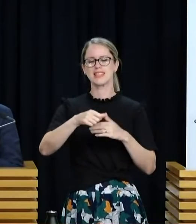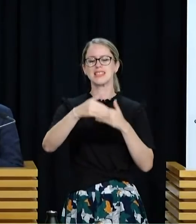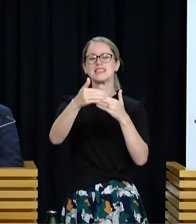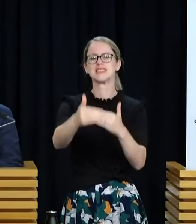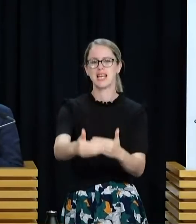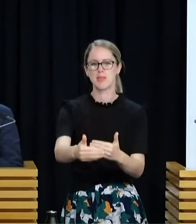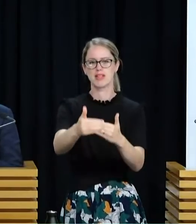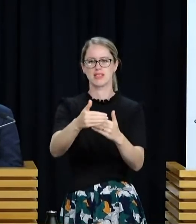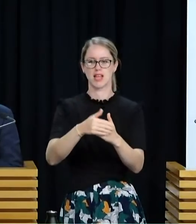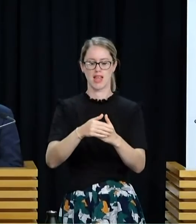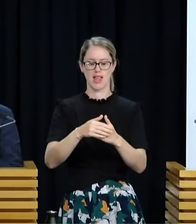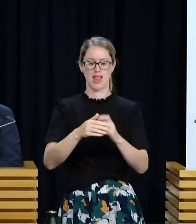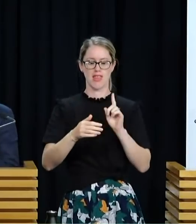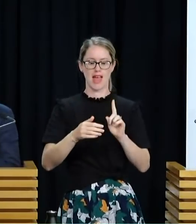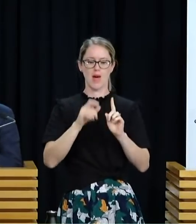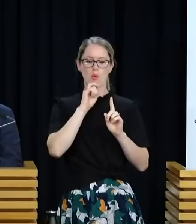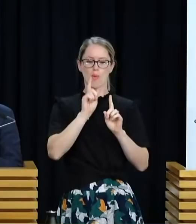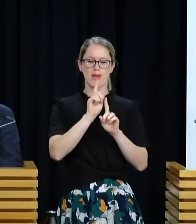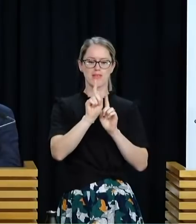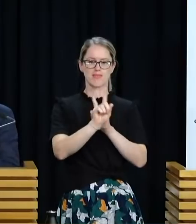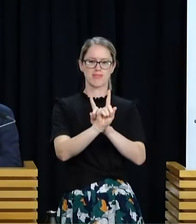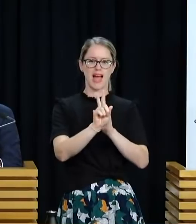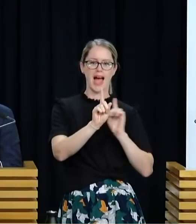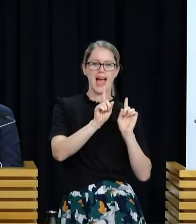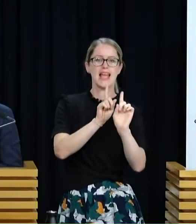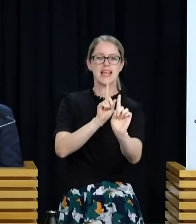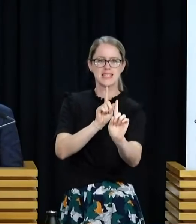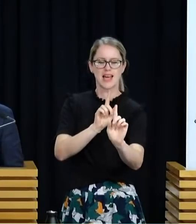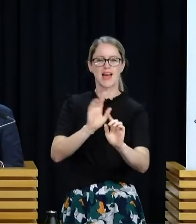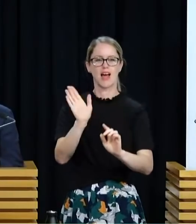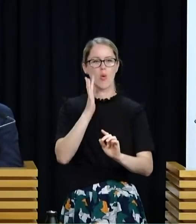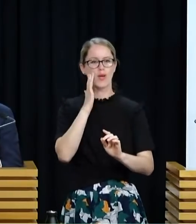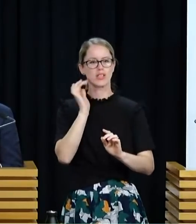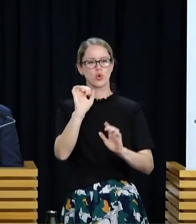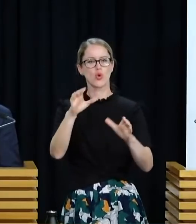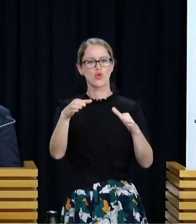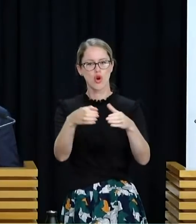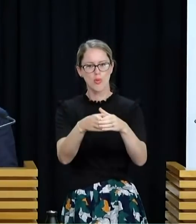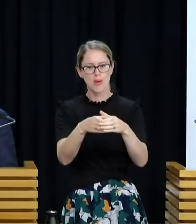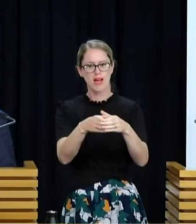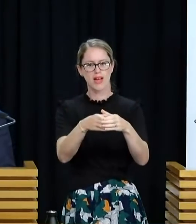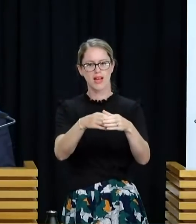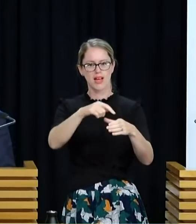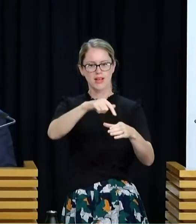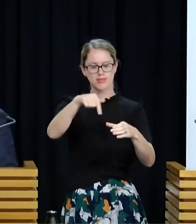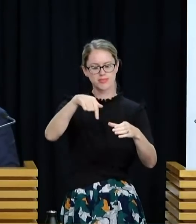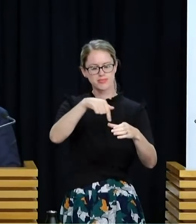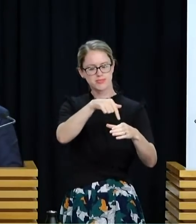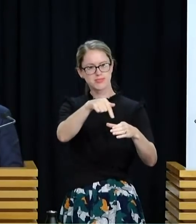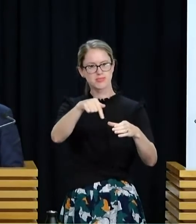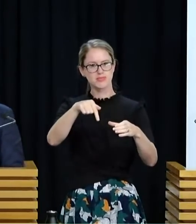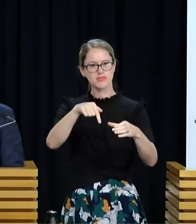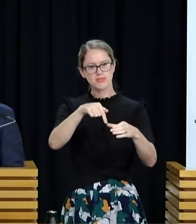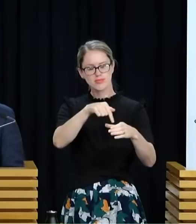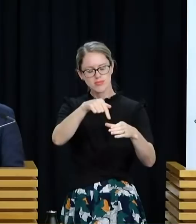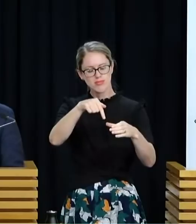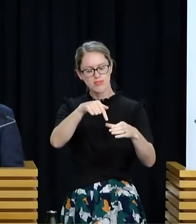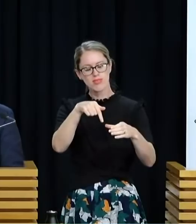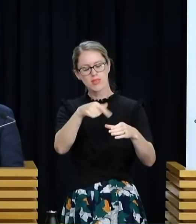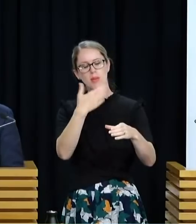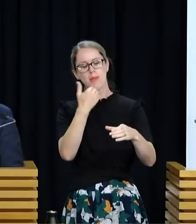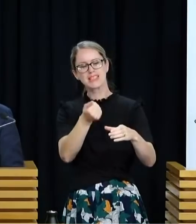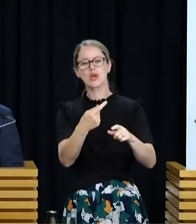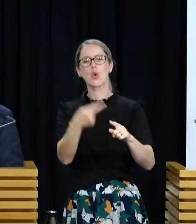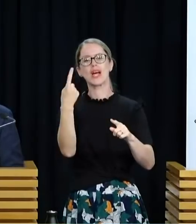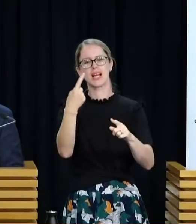be saying that they go ahead of anyone else, we'd just be saying that once we get to your group and the demographic that we're trying to reach there, we're asking you to